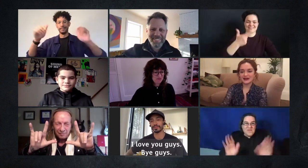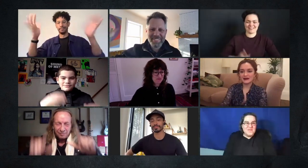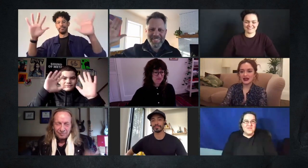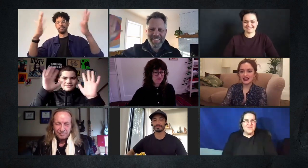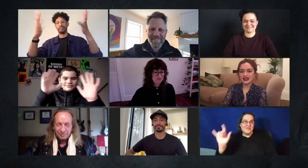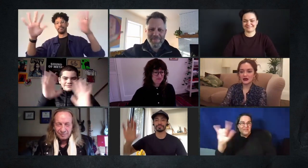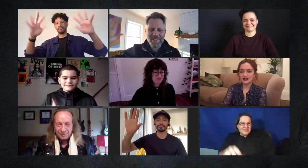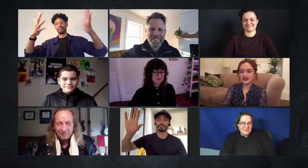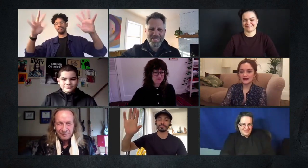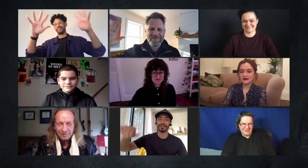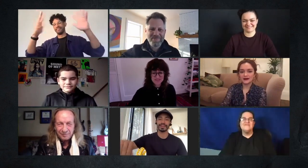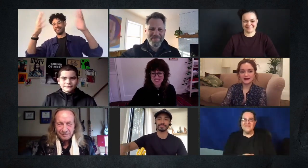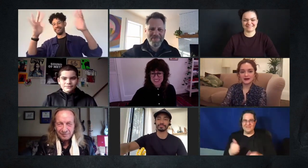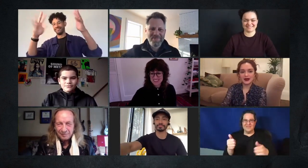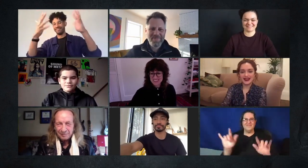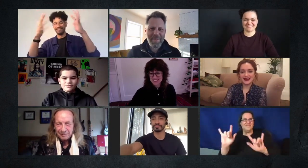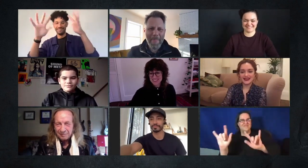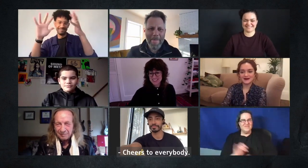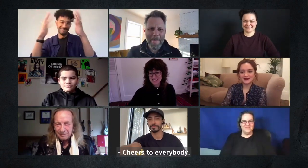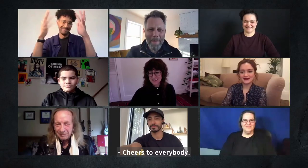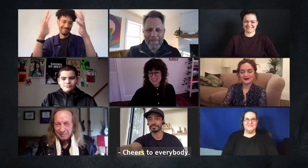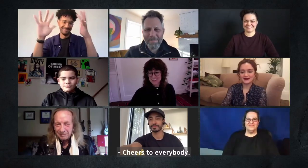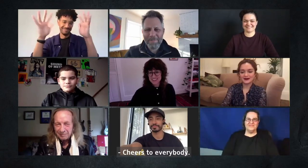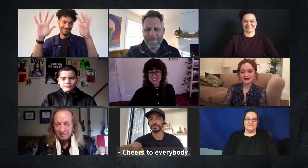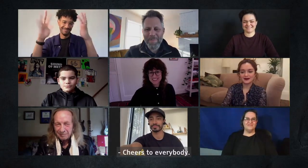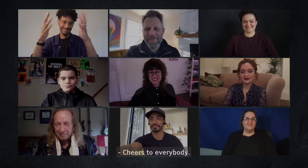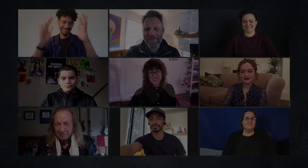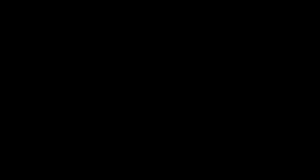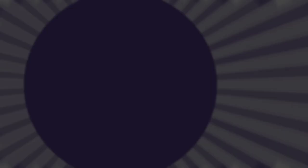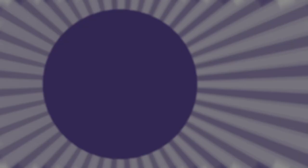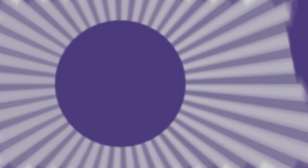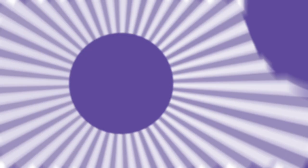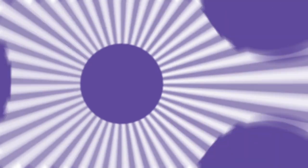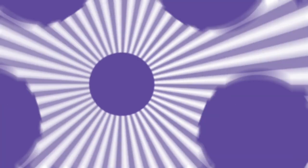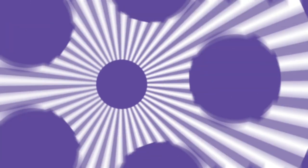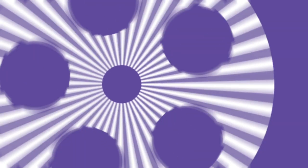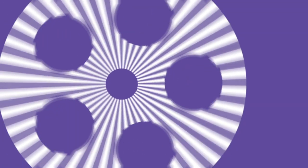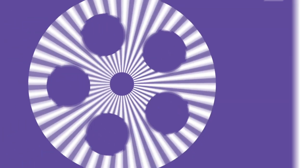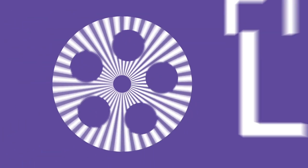Bye, guys. Much love. Bye. I'll see you later. Cheers to everybody.